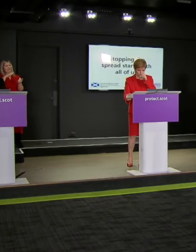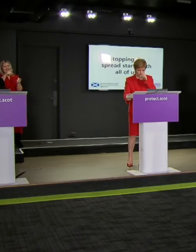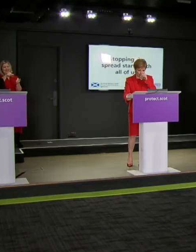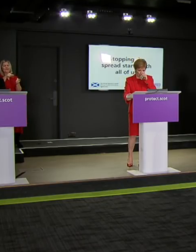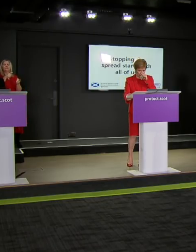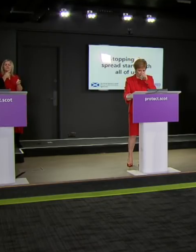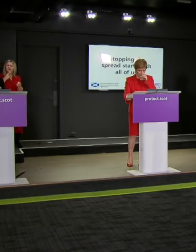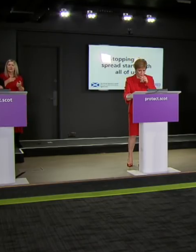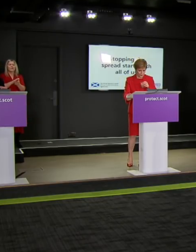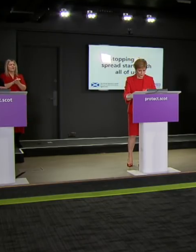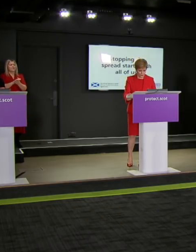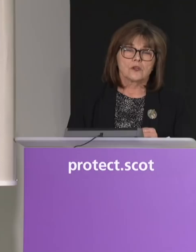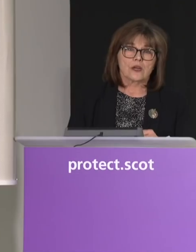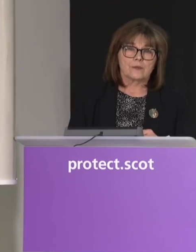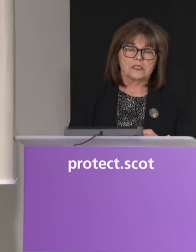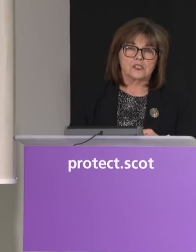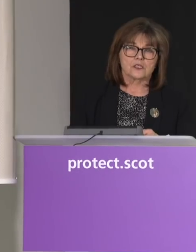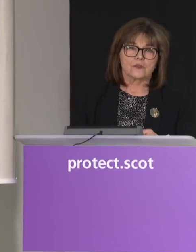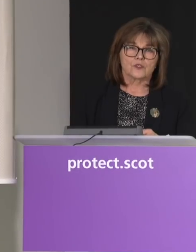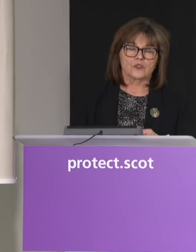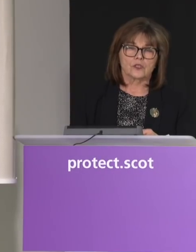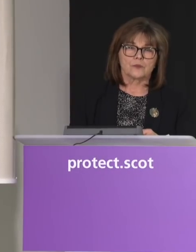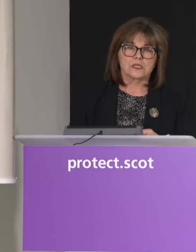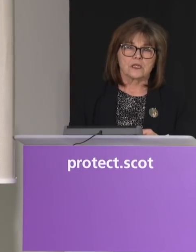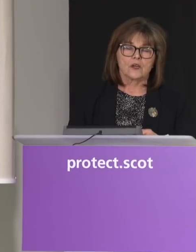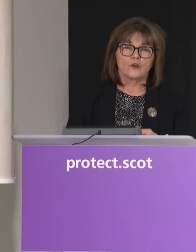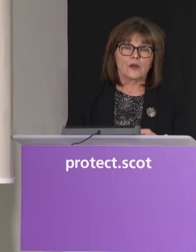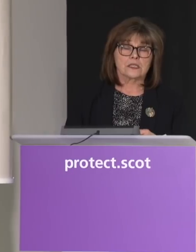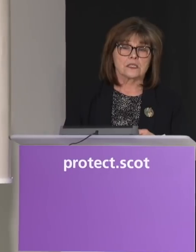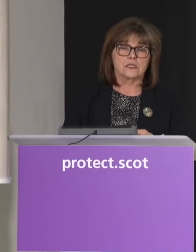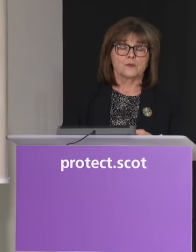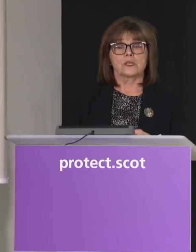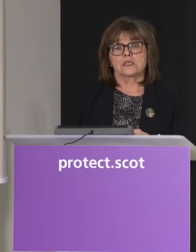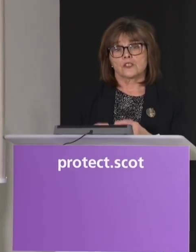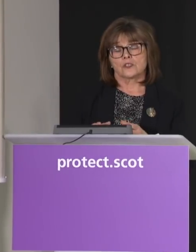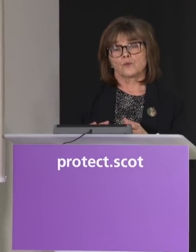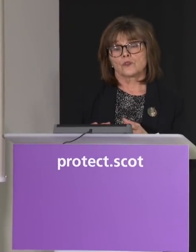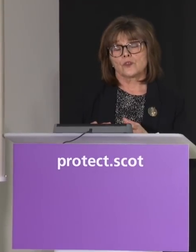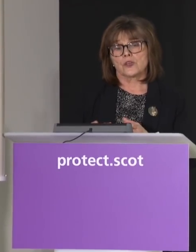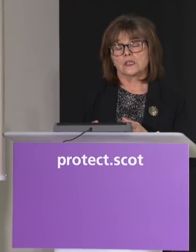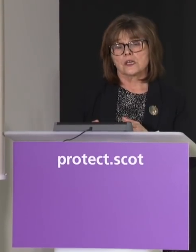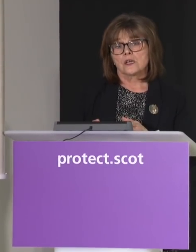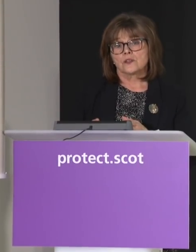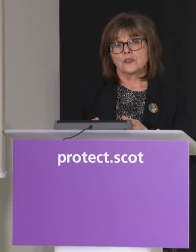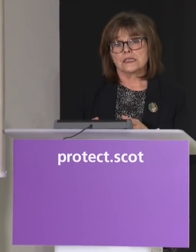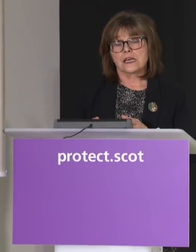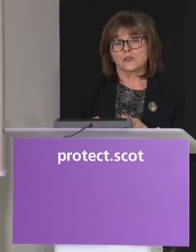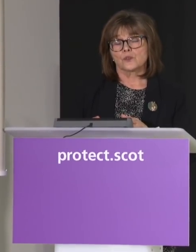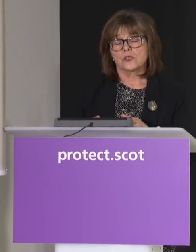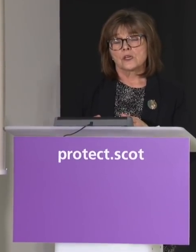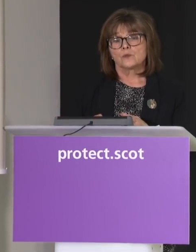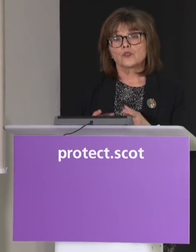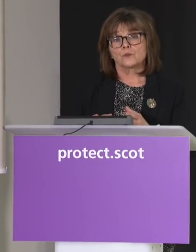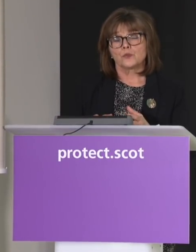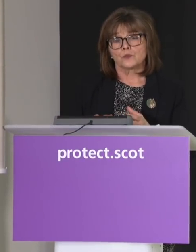we've said that we follow the recommendations of the Joint Committee on Vaccines and Immunisation. And one of the things that they said